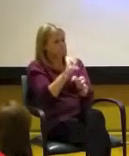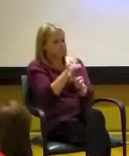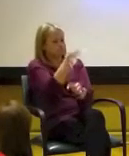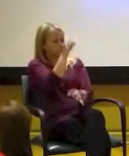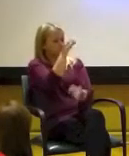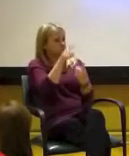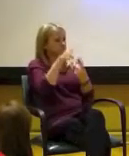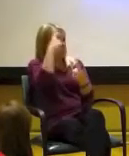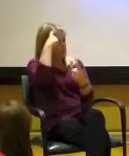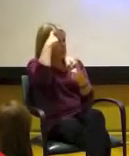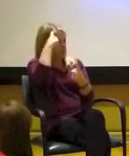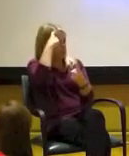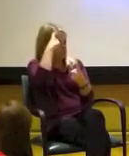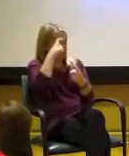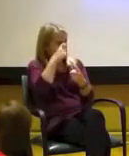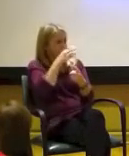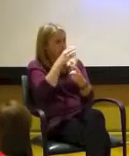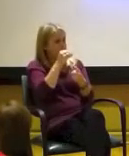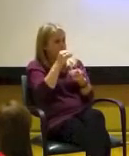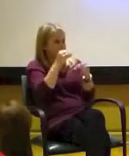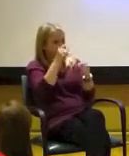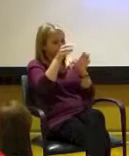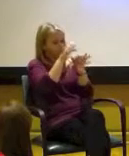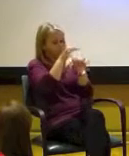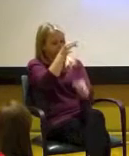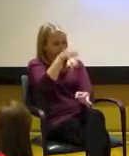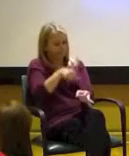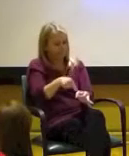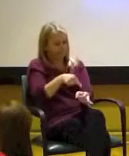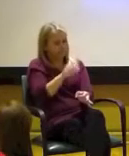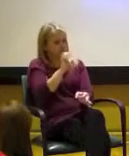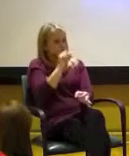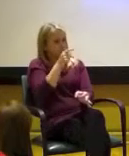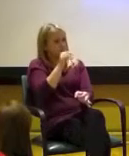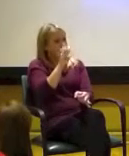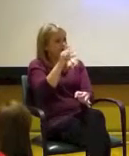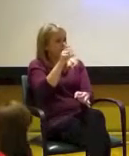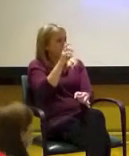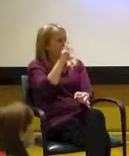into the brain and the lower part into the spinal cord.